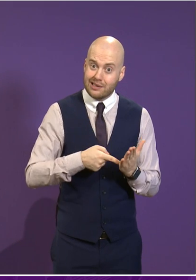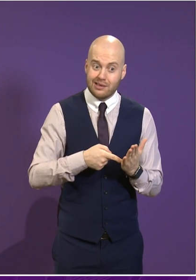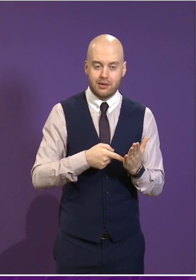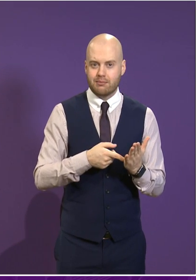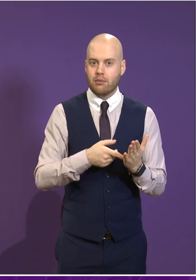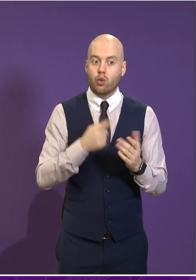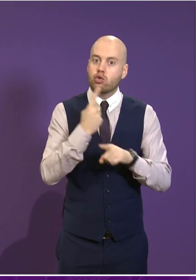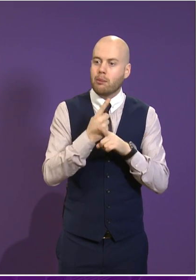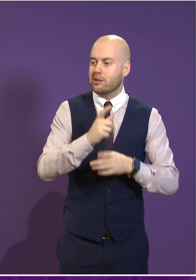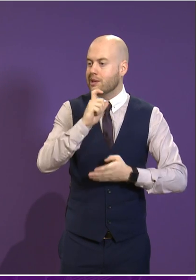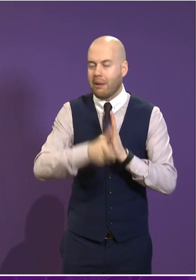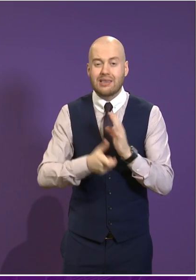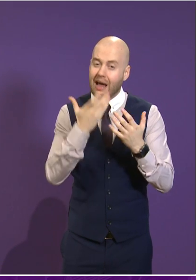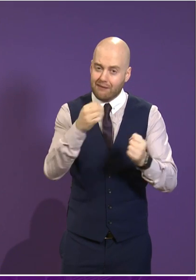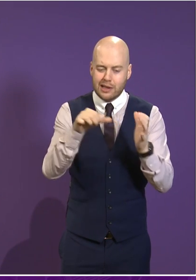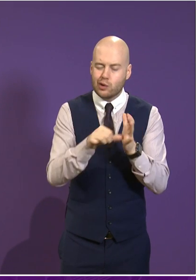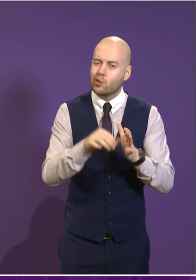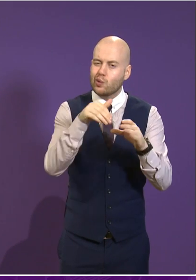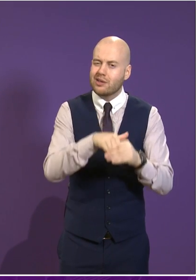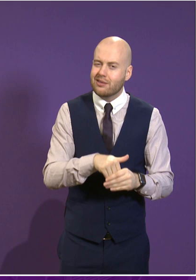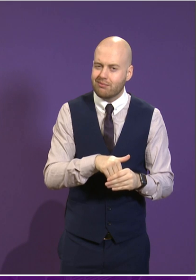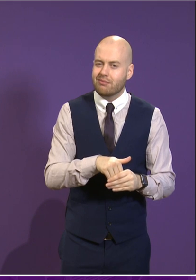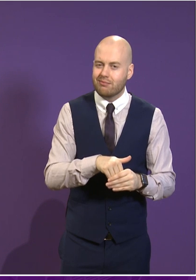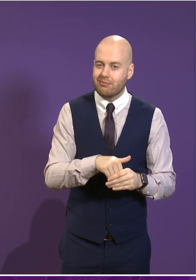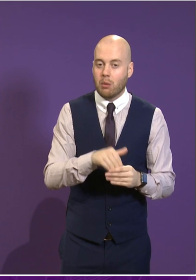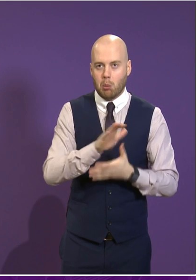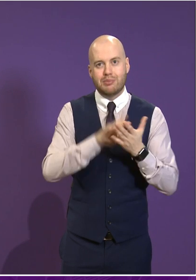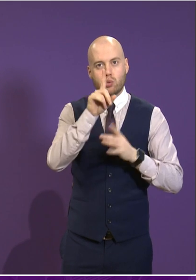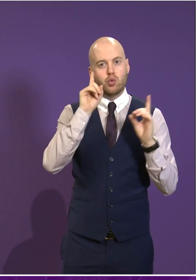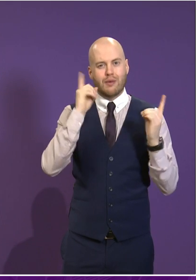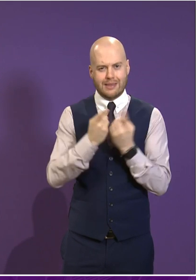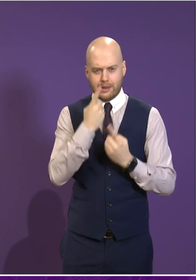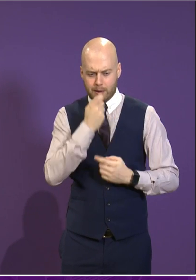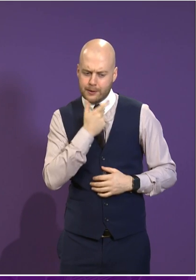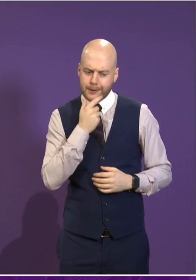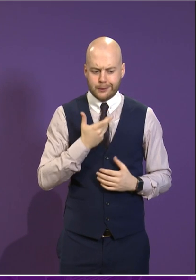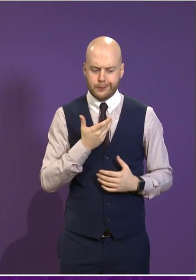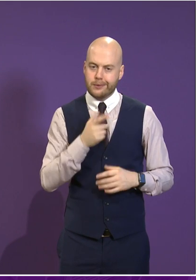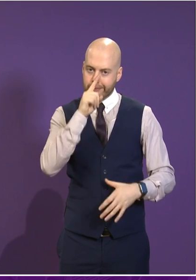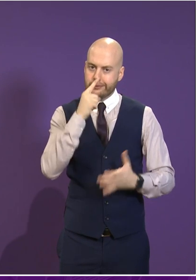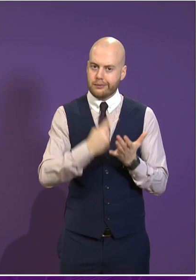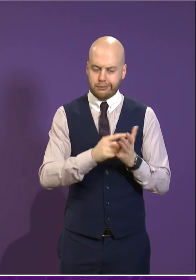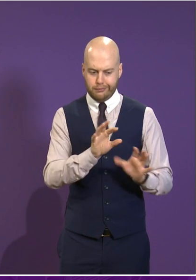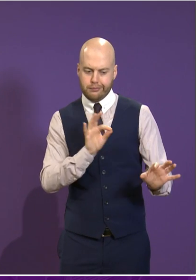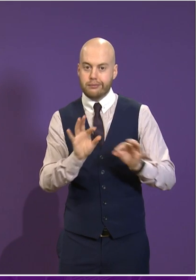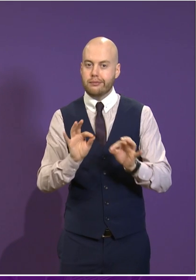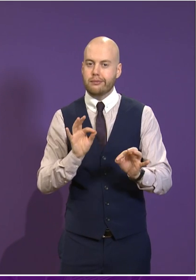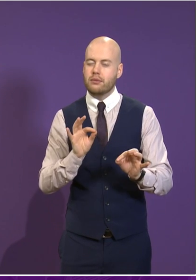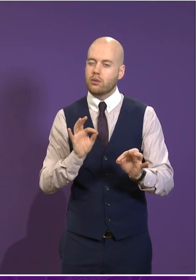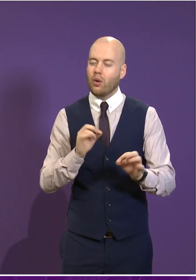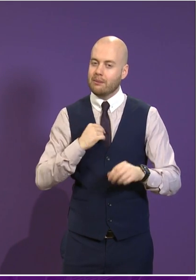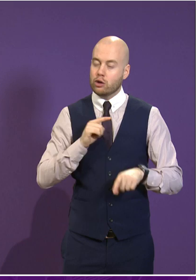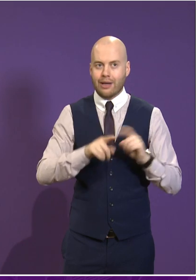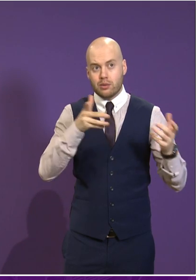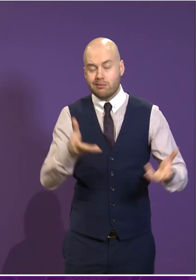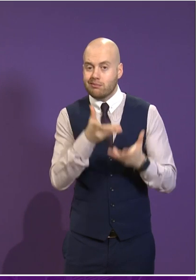issues about disability in making contextualised admissions decisions. I think part of encouraging universities to